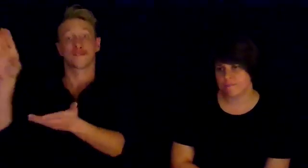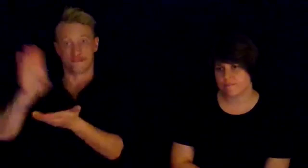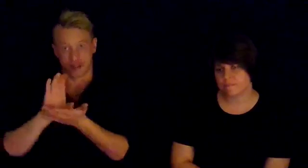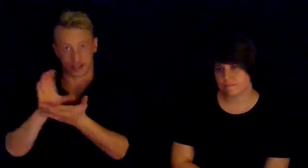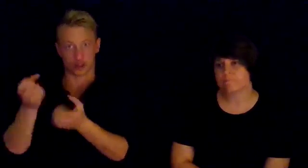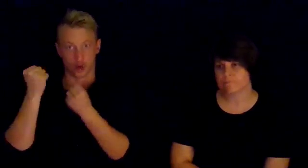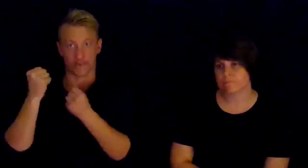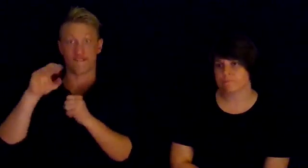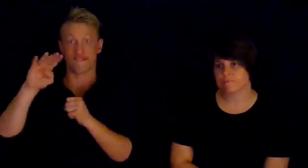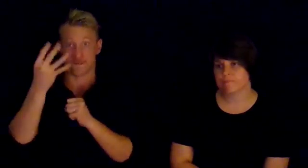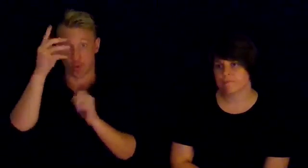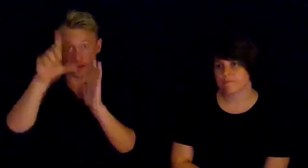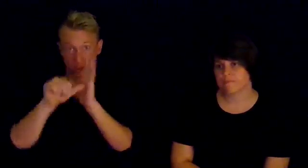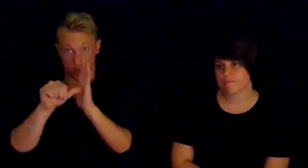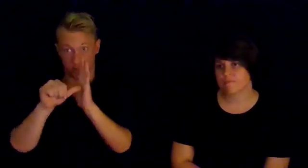time,